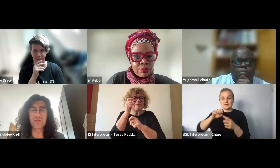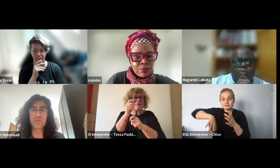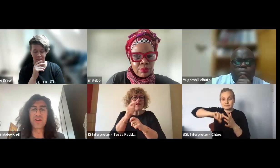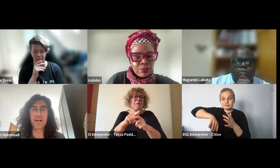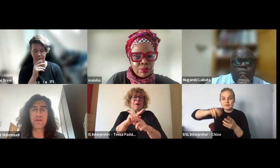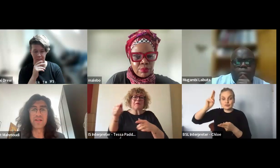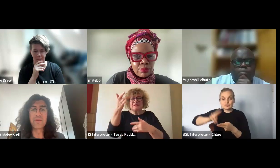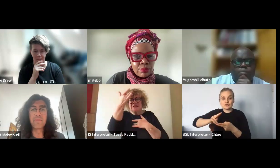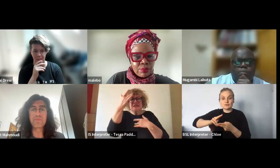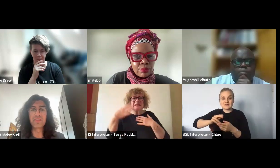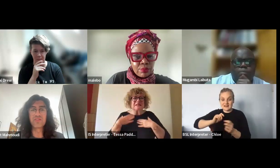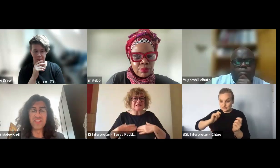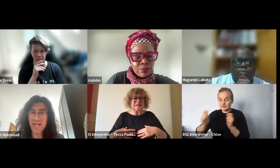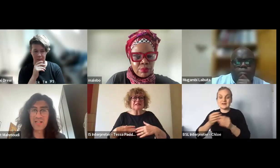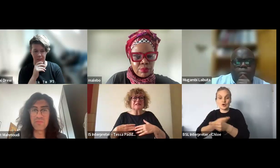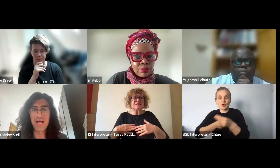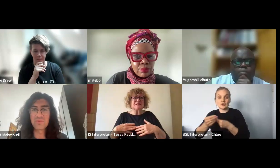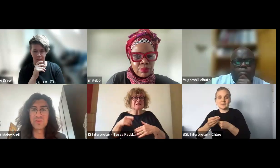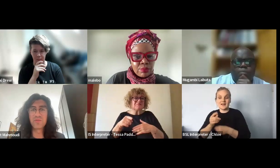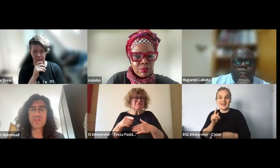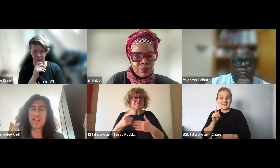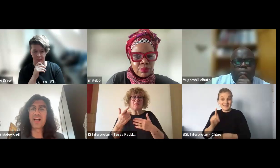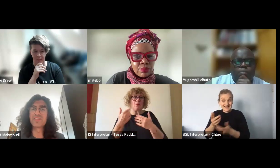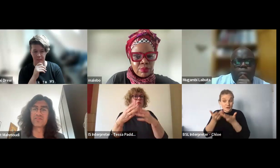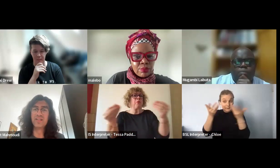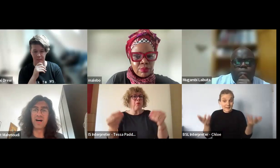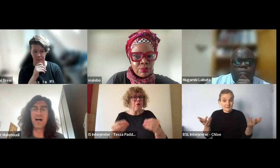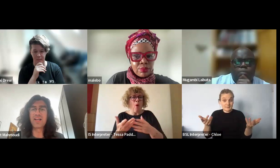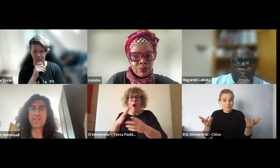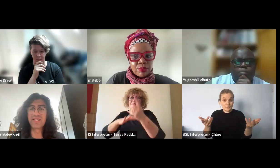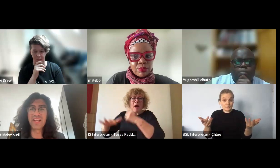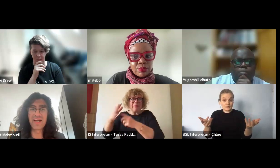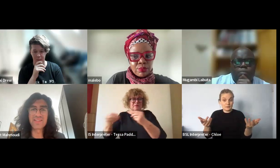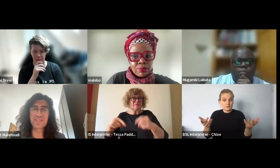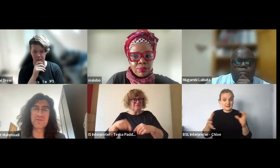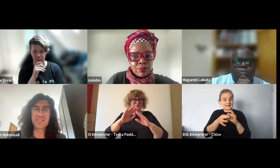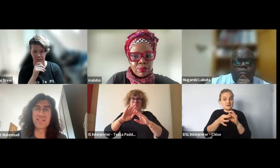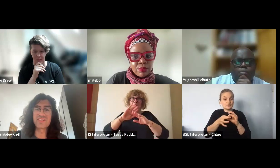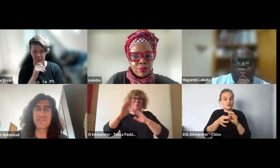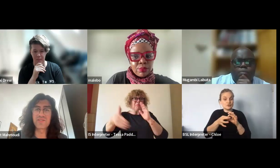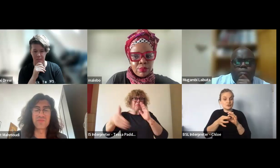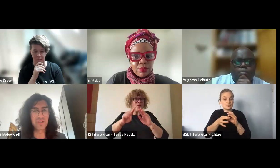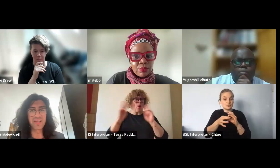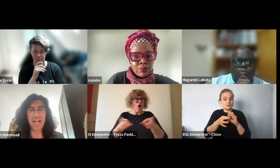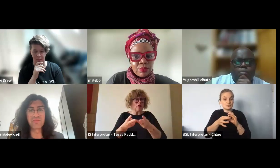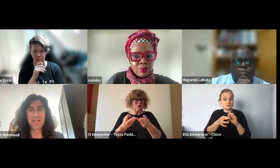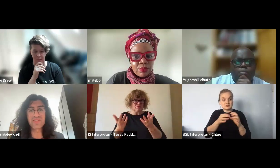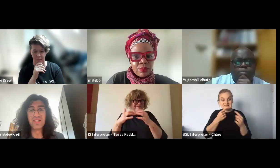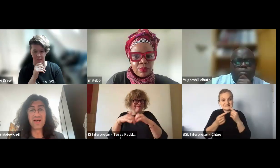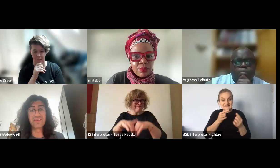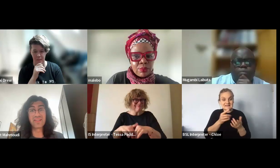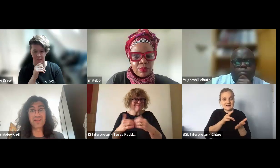fundamentally transform our economy. Is that compatible with the kinds of high emitting AI systems and data centers that we currently